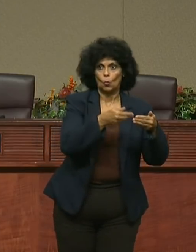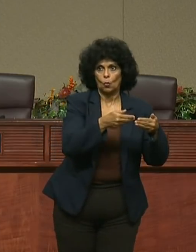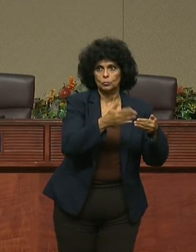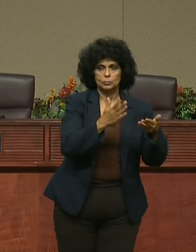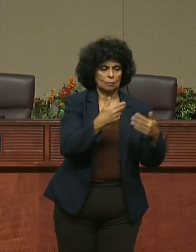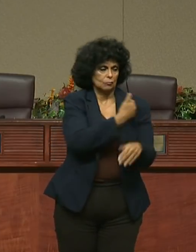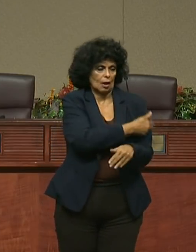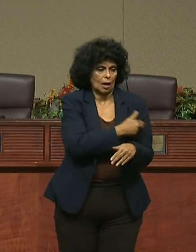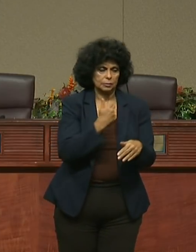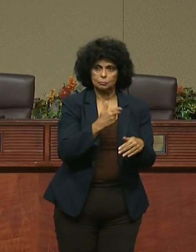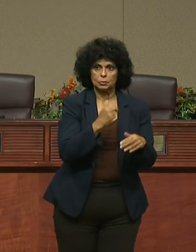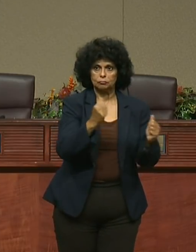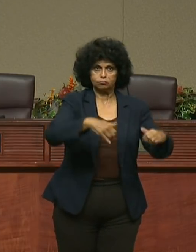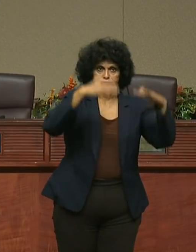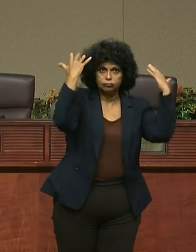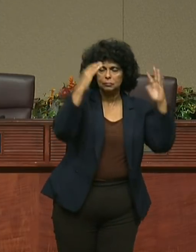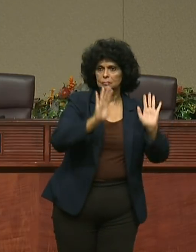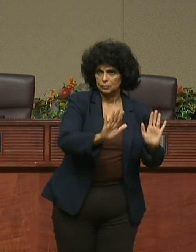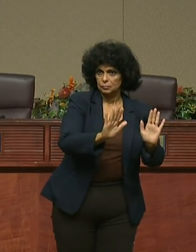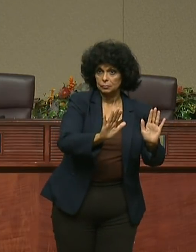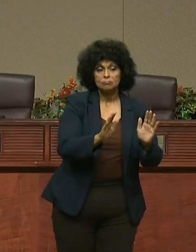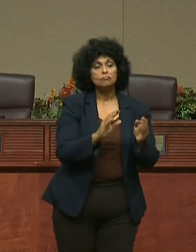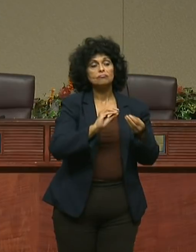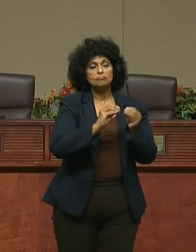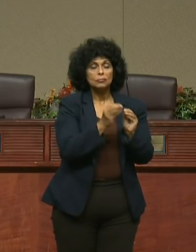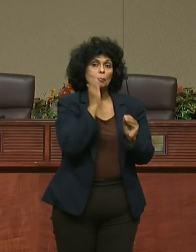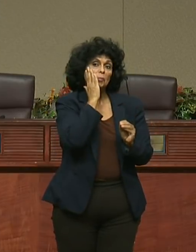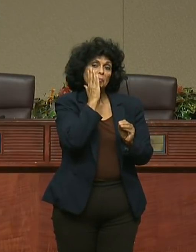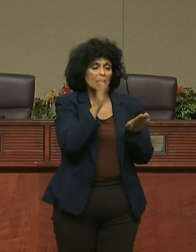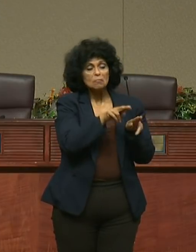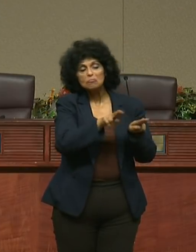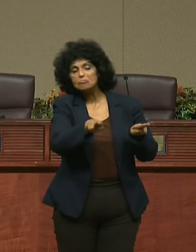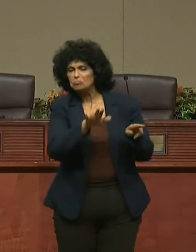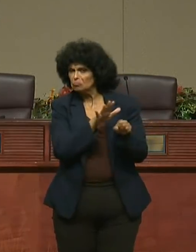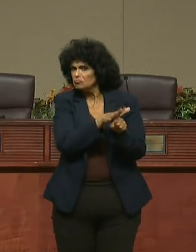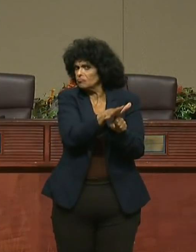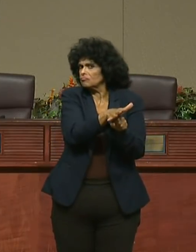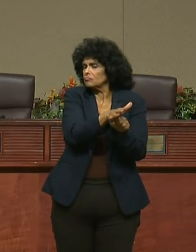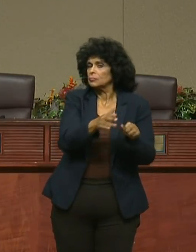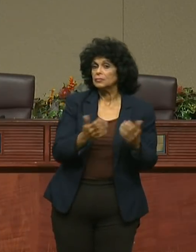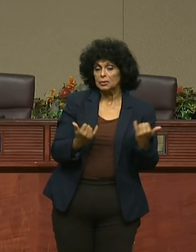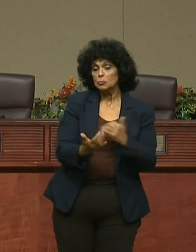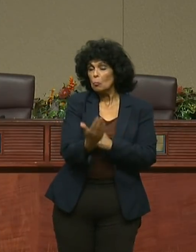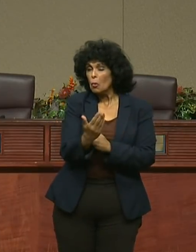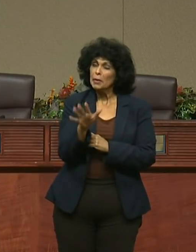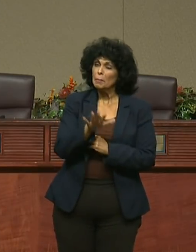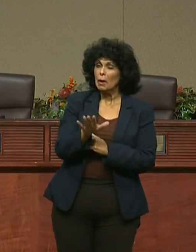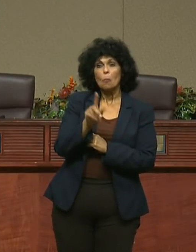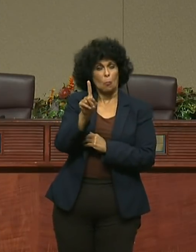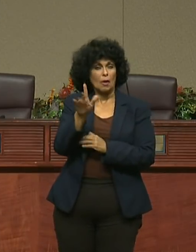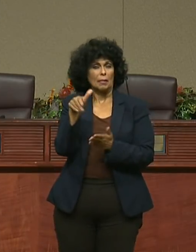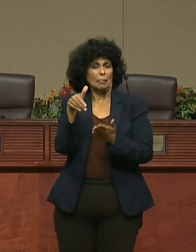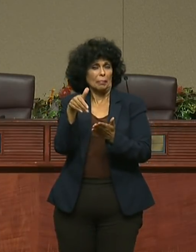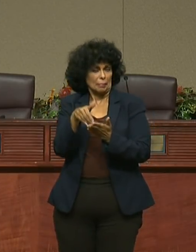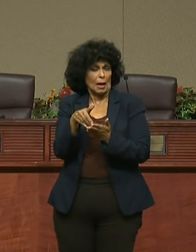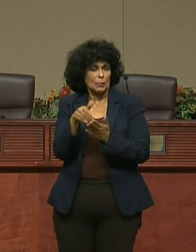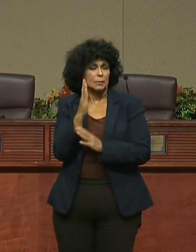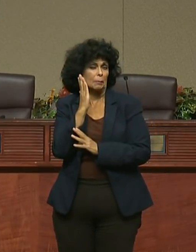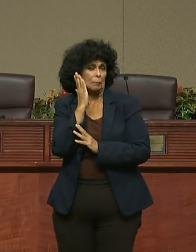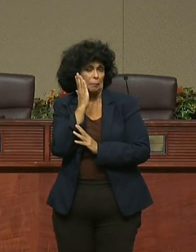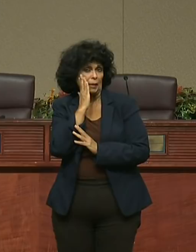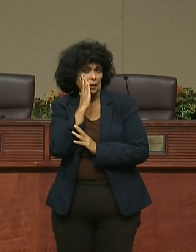bed inventory is healthy right now. We had this morning about 1,000 beds in the county